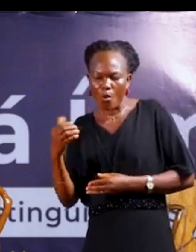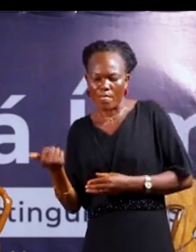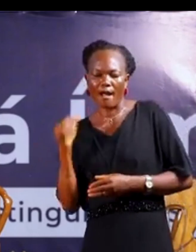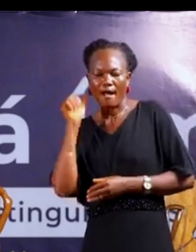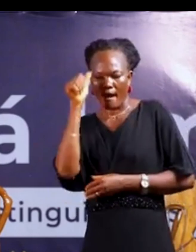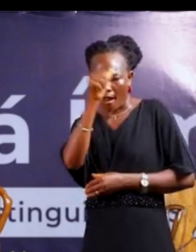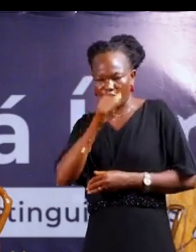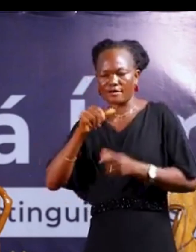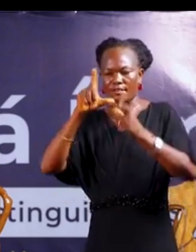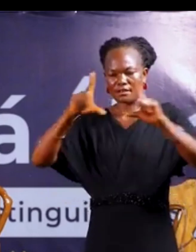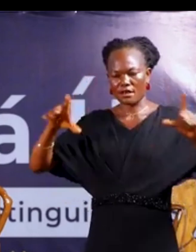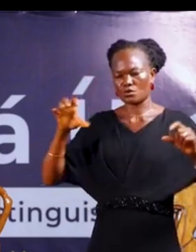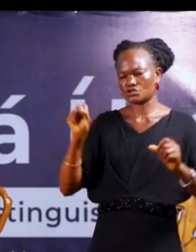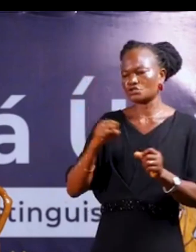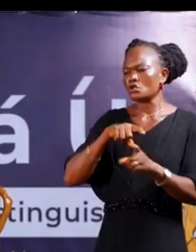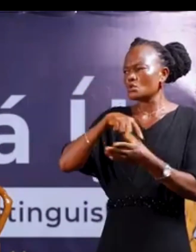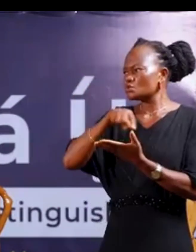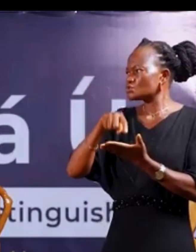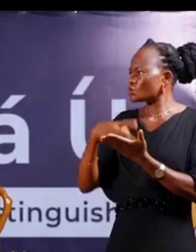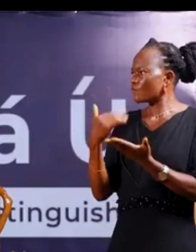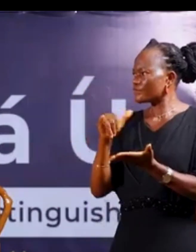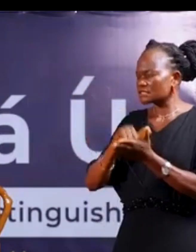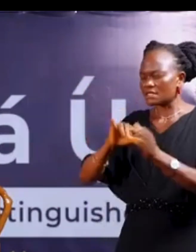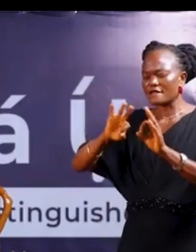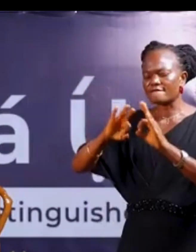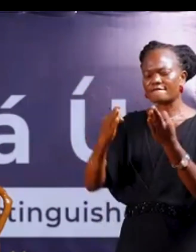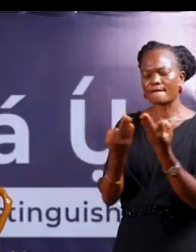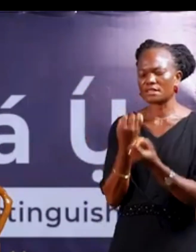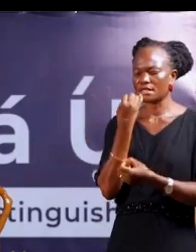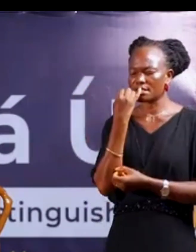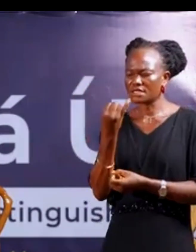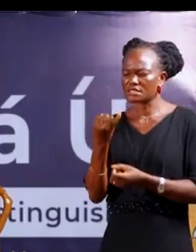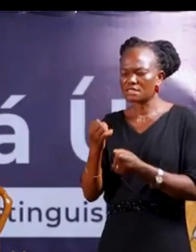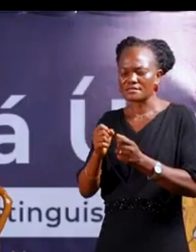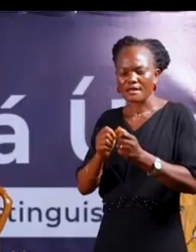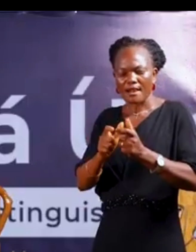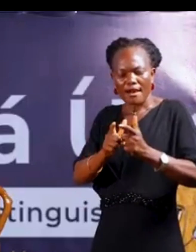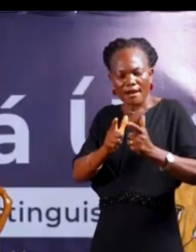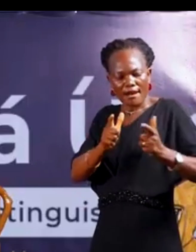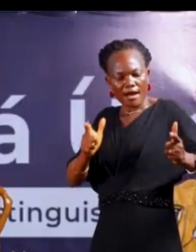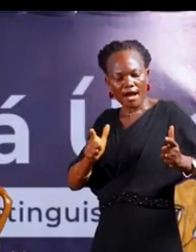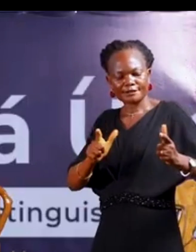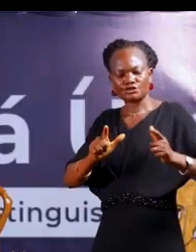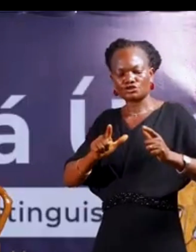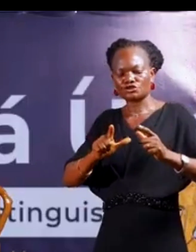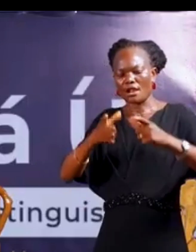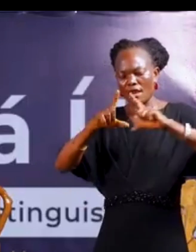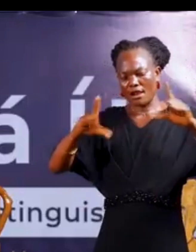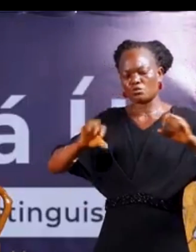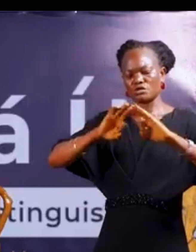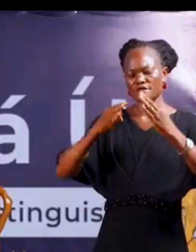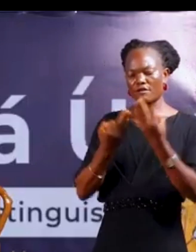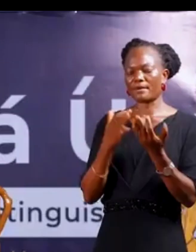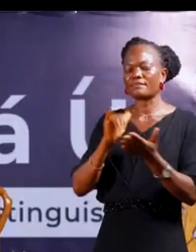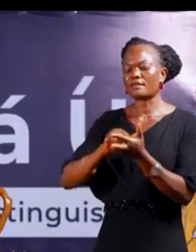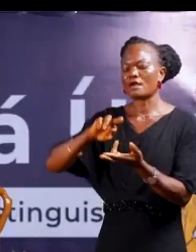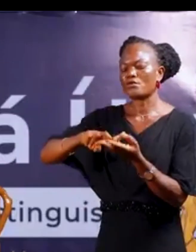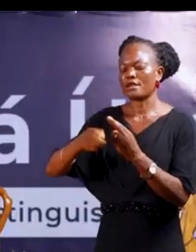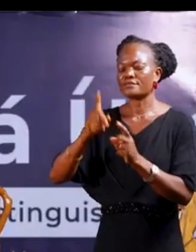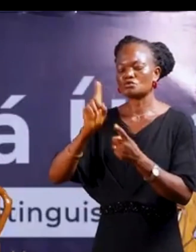languages. So the Bantu family is a large language family that are related to each